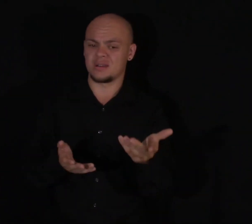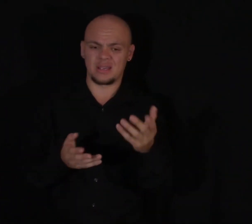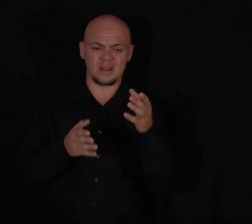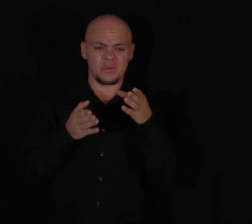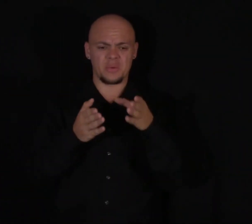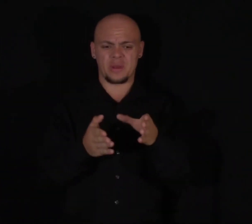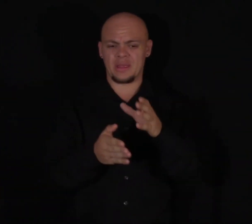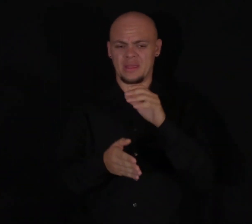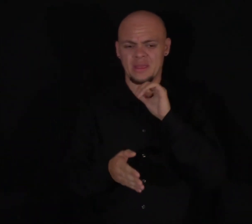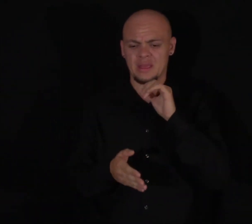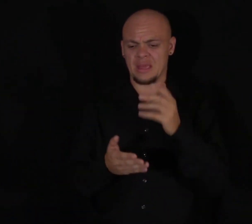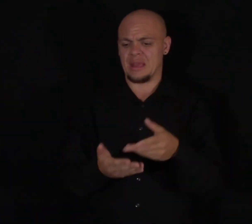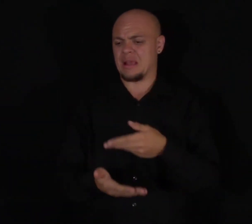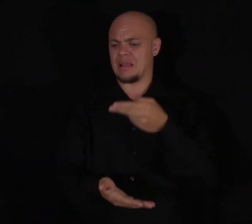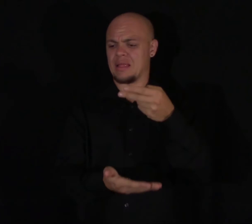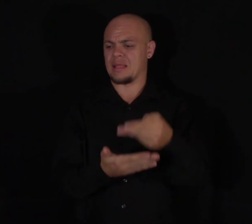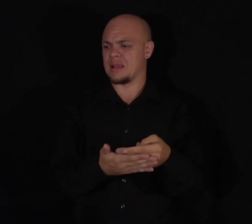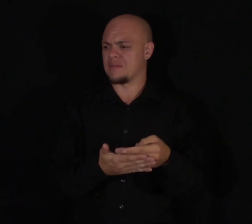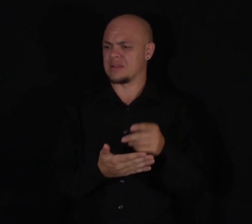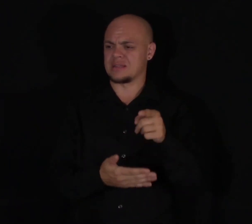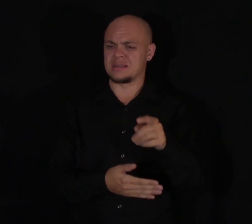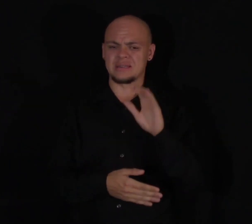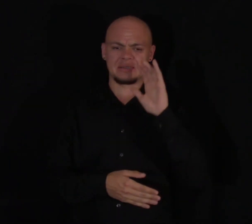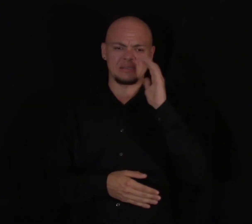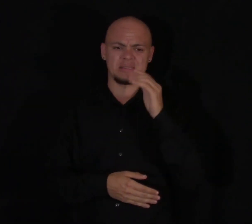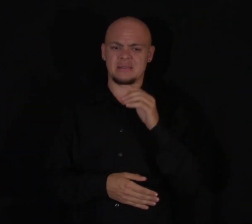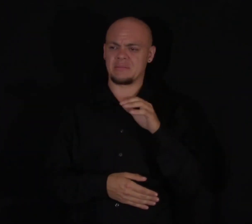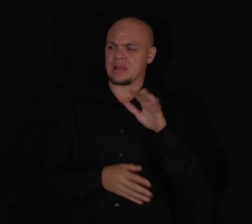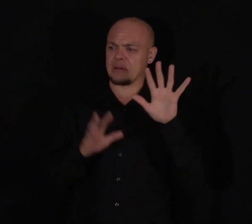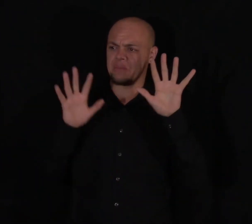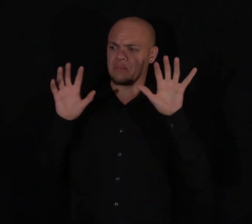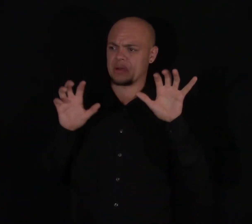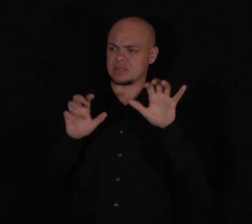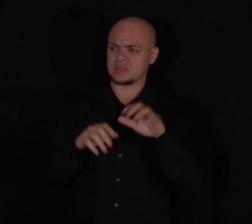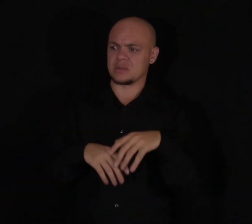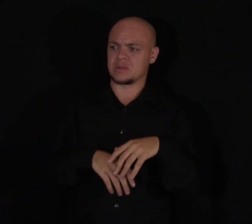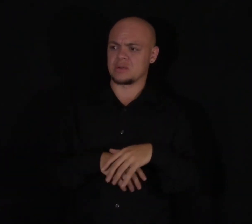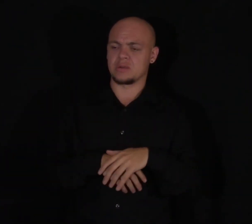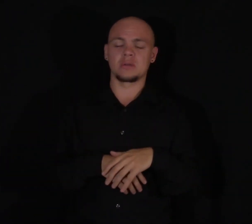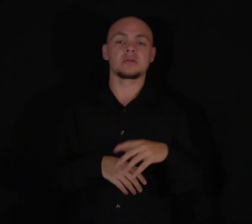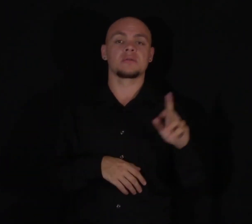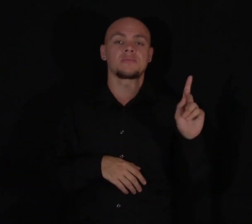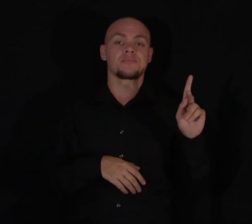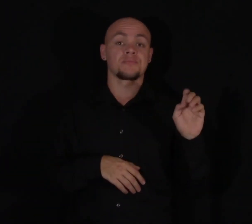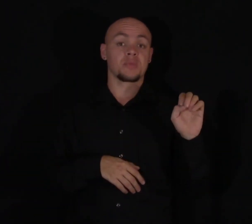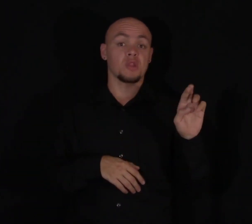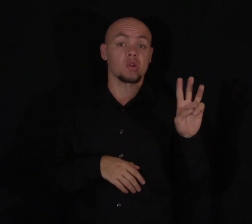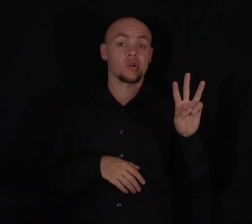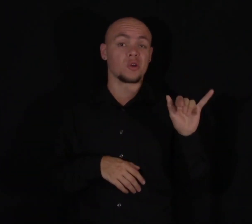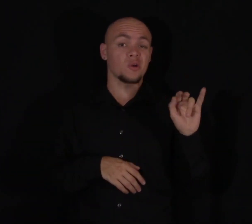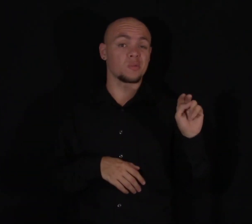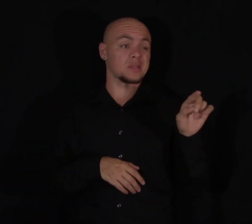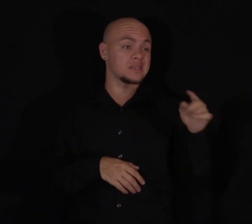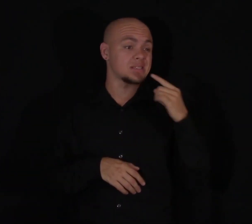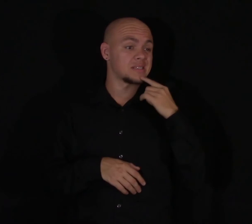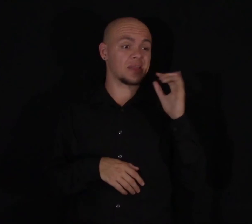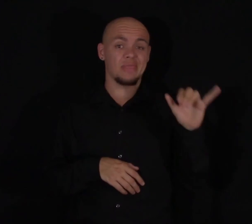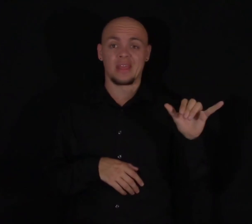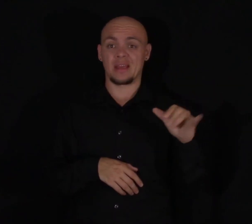as it were, by some fiend across your path. As Mr. Kirwan said this, notwithstanding the agitation I endured